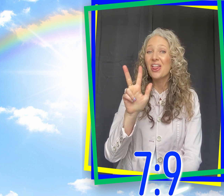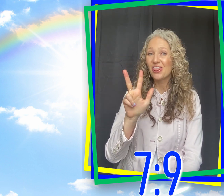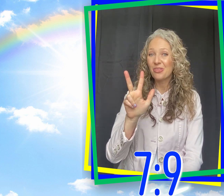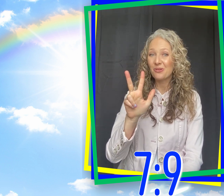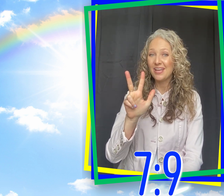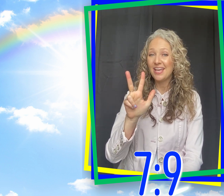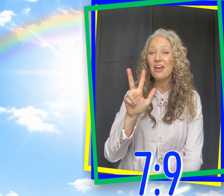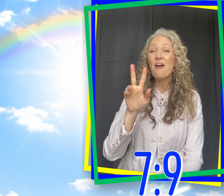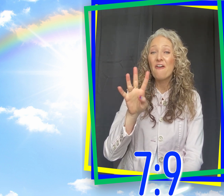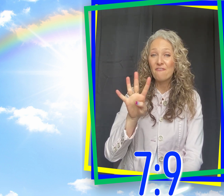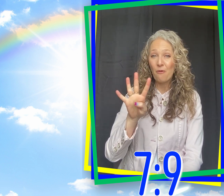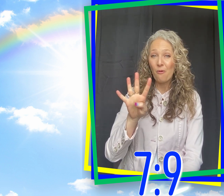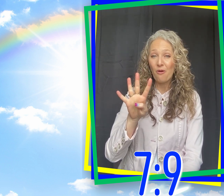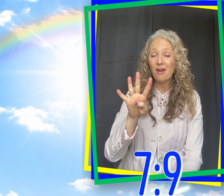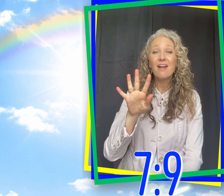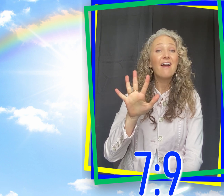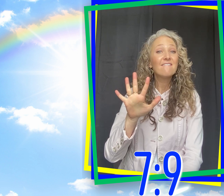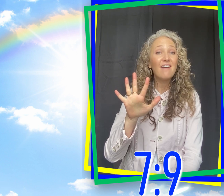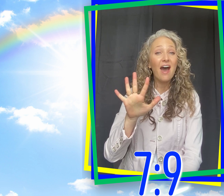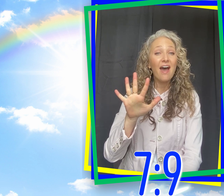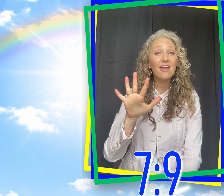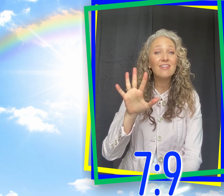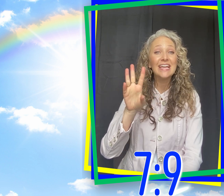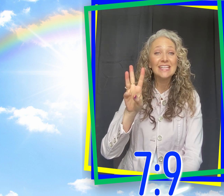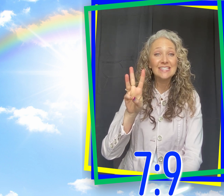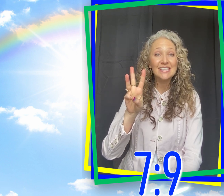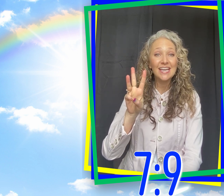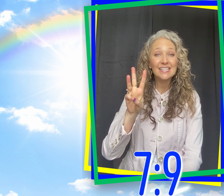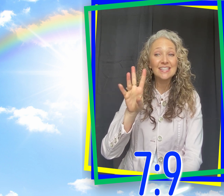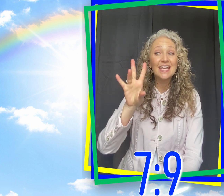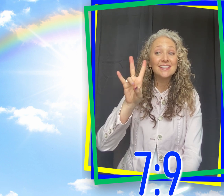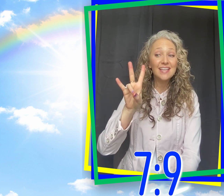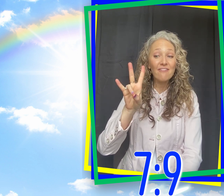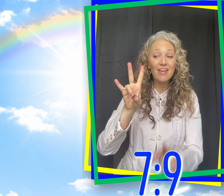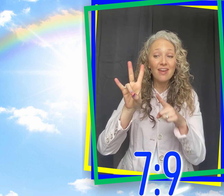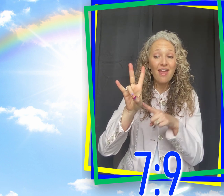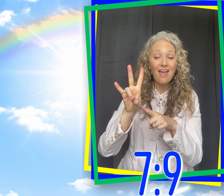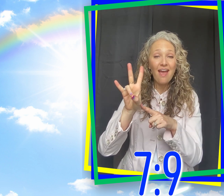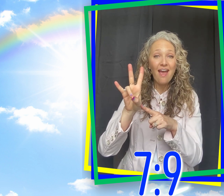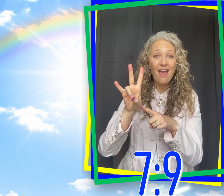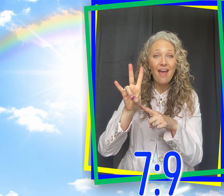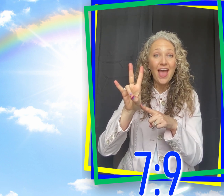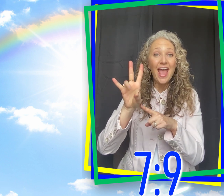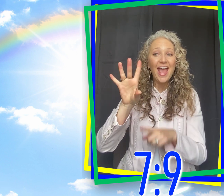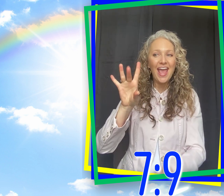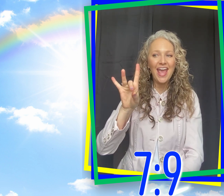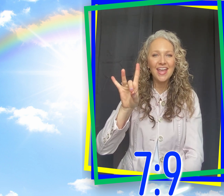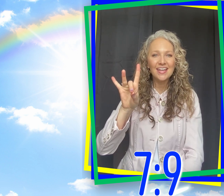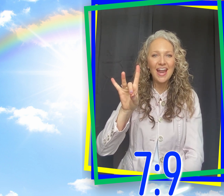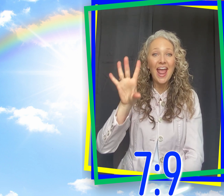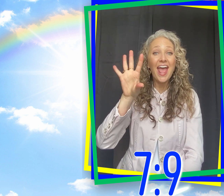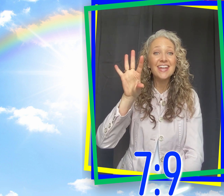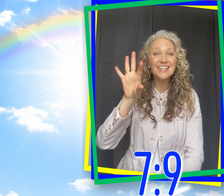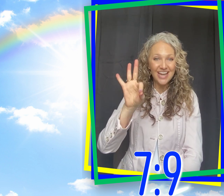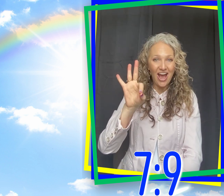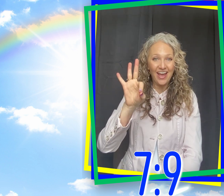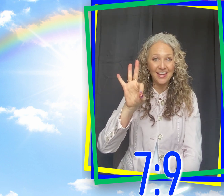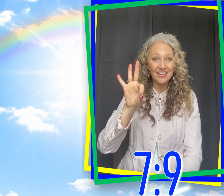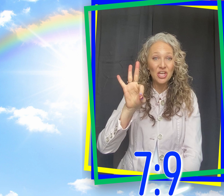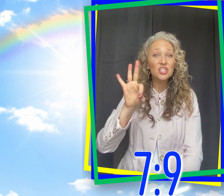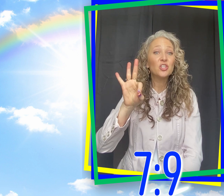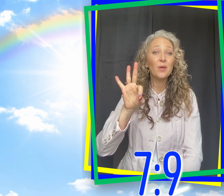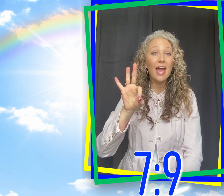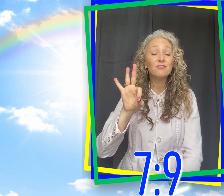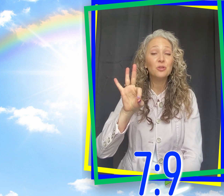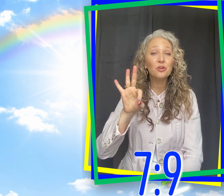2, 3, 4, 5, 6, 7, 8, and